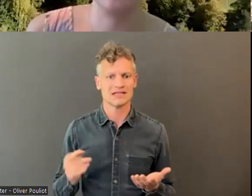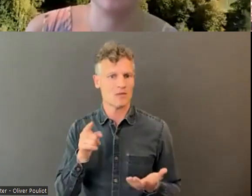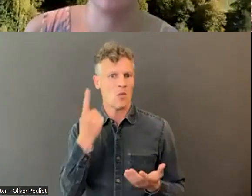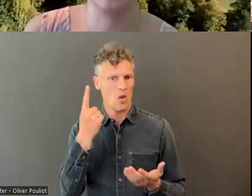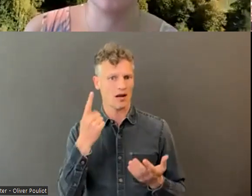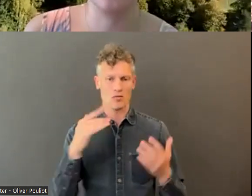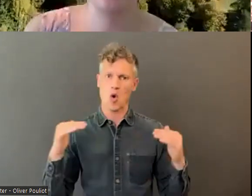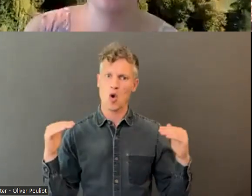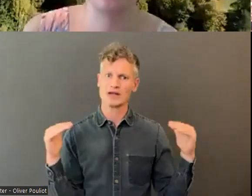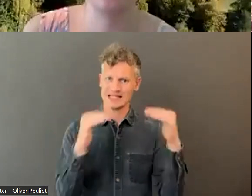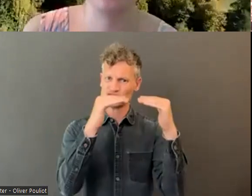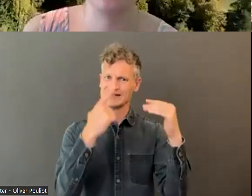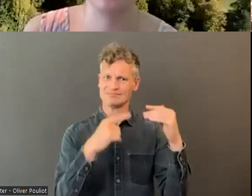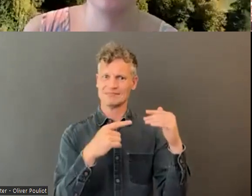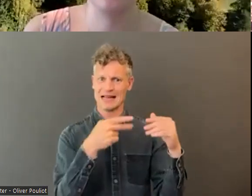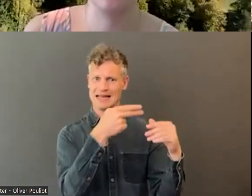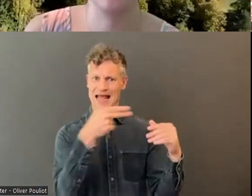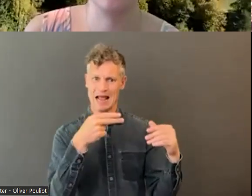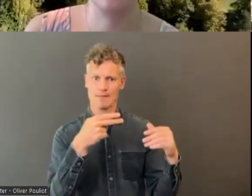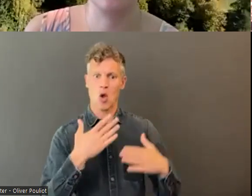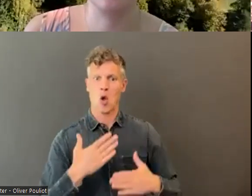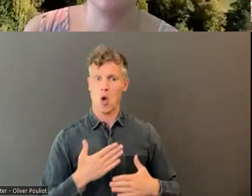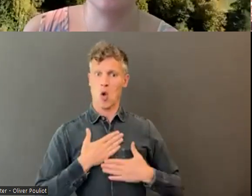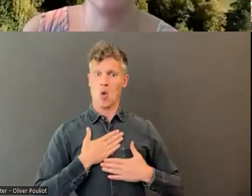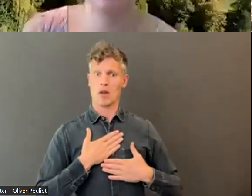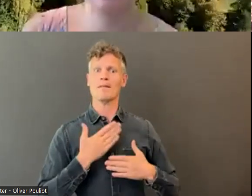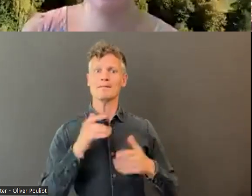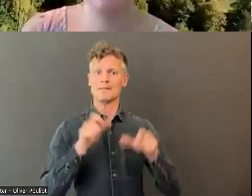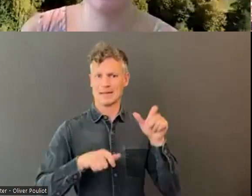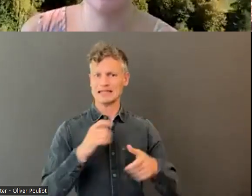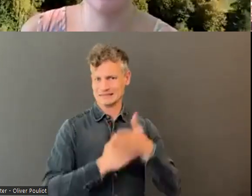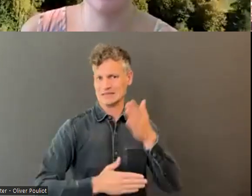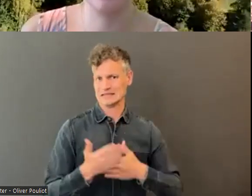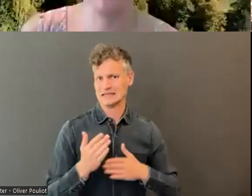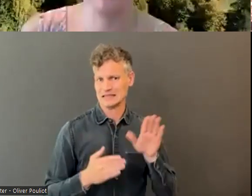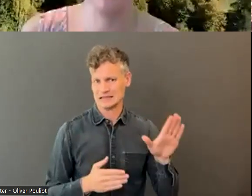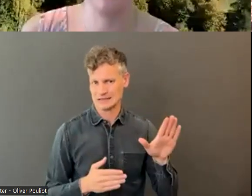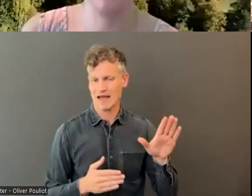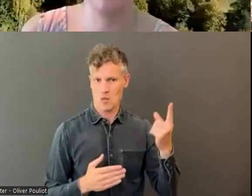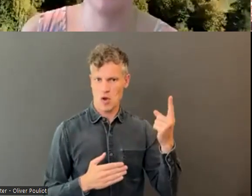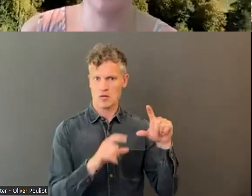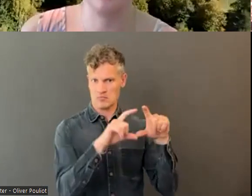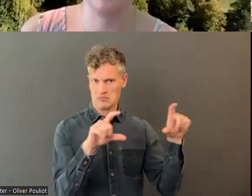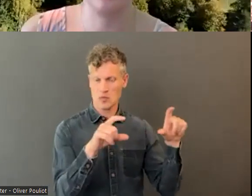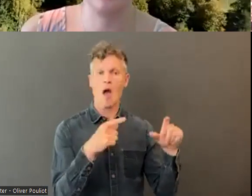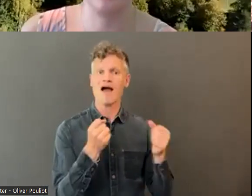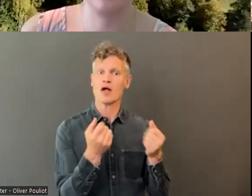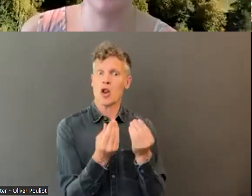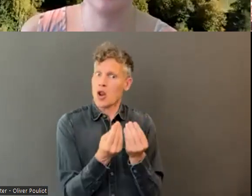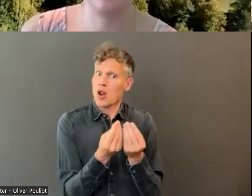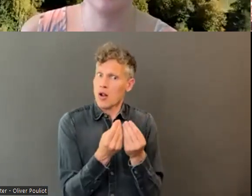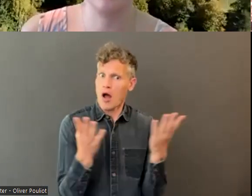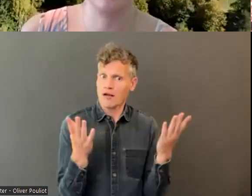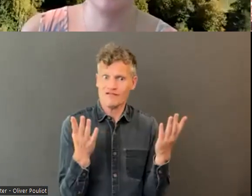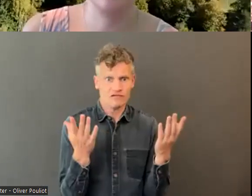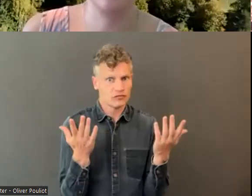organization owned by a person living with disability. So you see, there's already such vast opportunity for our procurement team